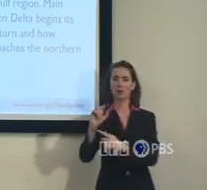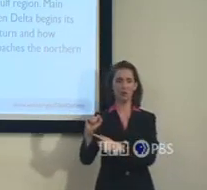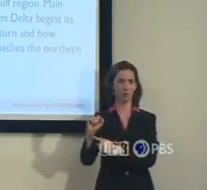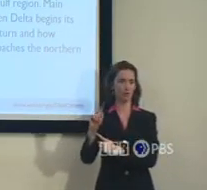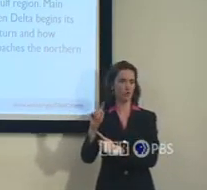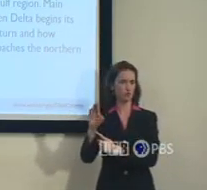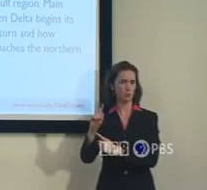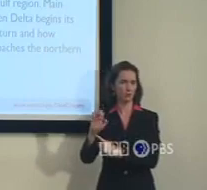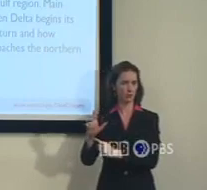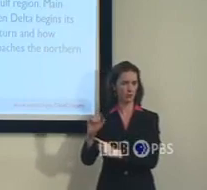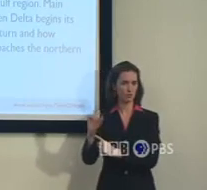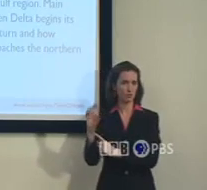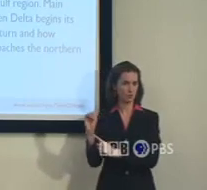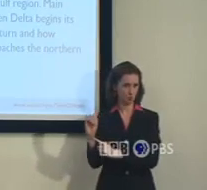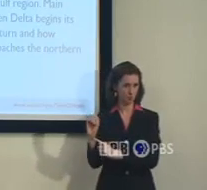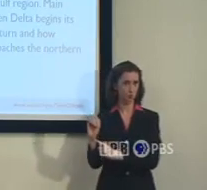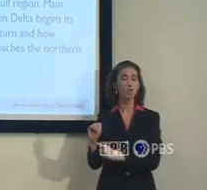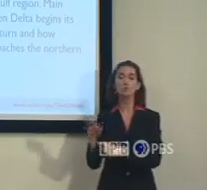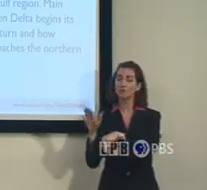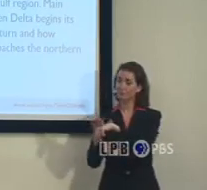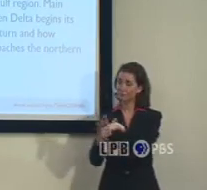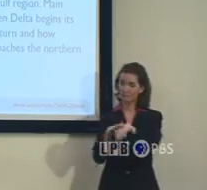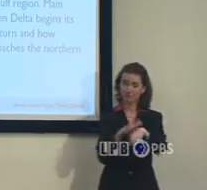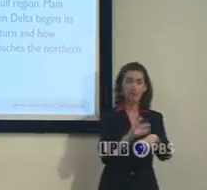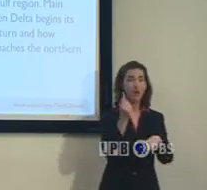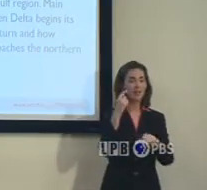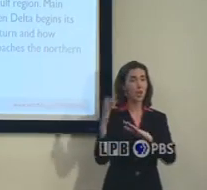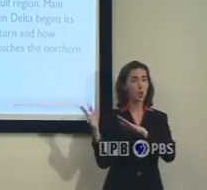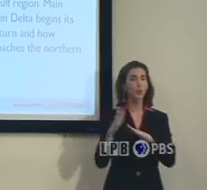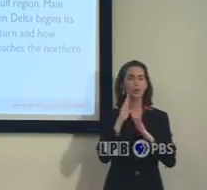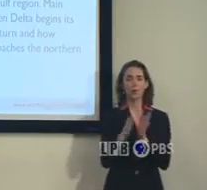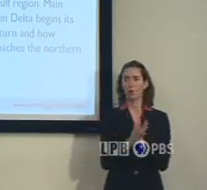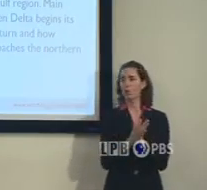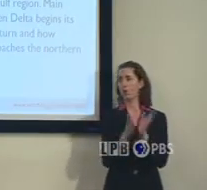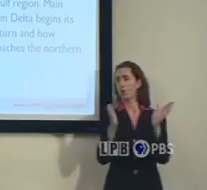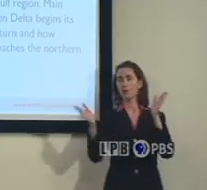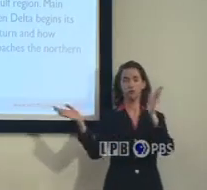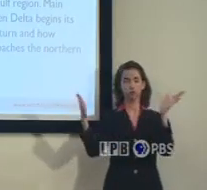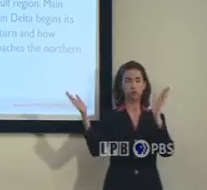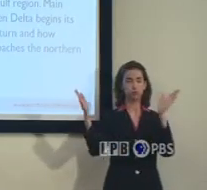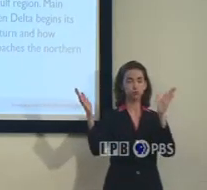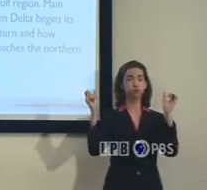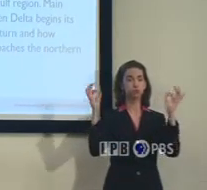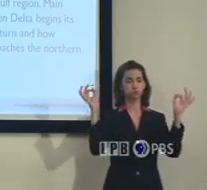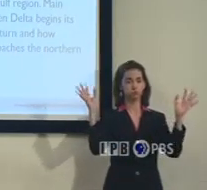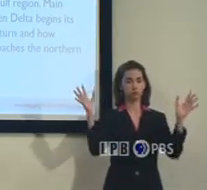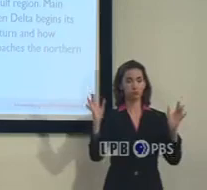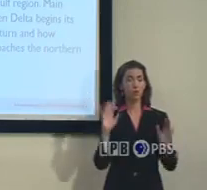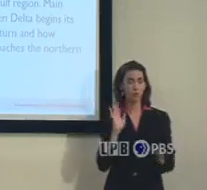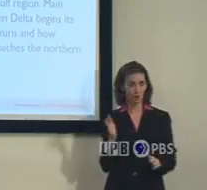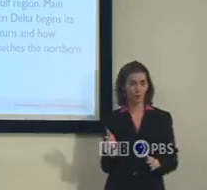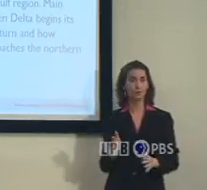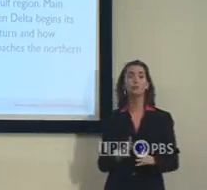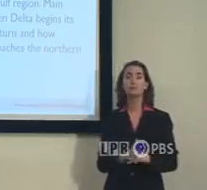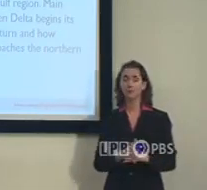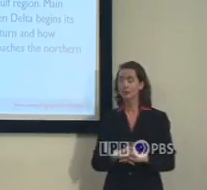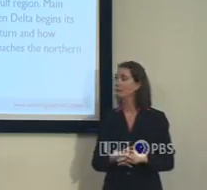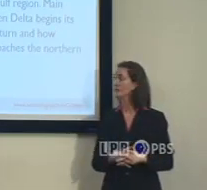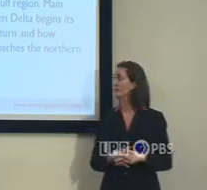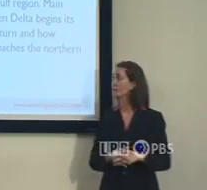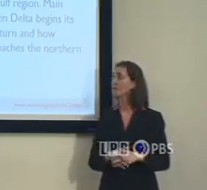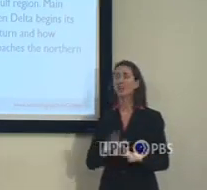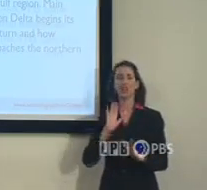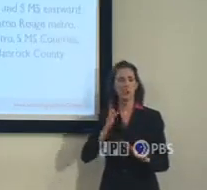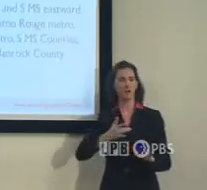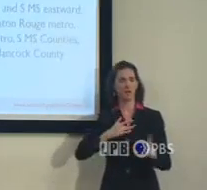understand the breadth of the spread of the winds with this system that is possible as we move from Friday into Saturday.